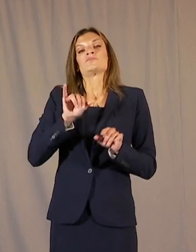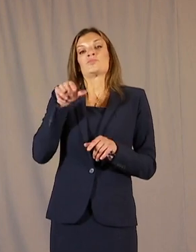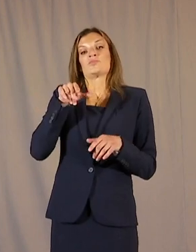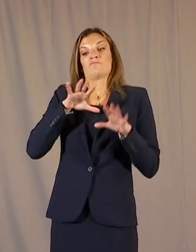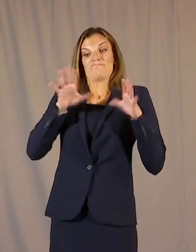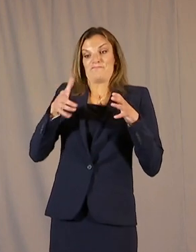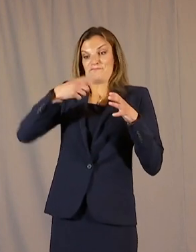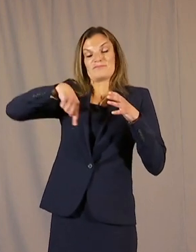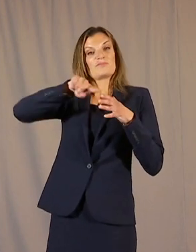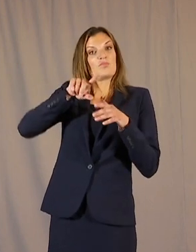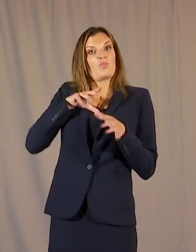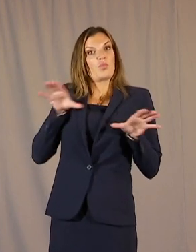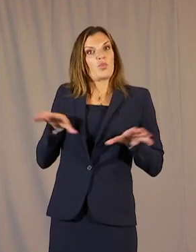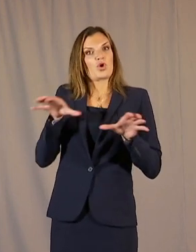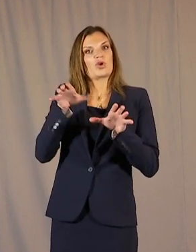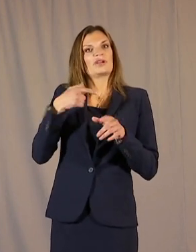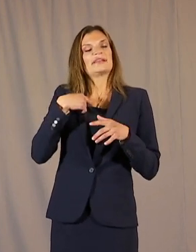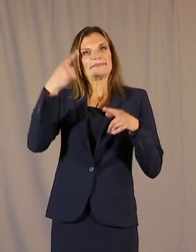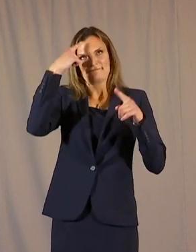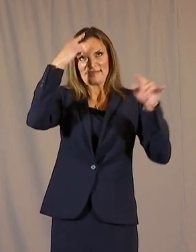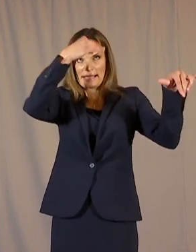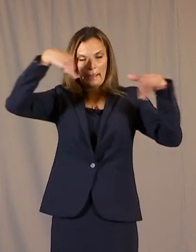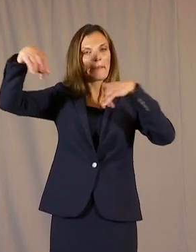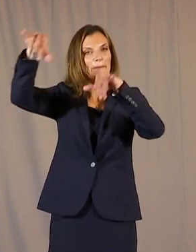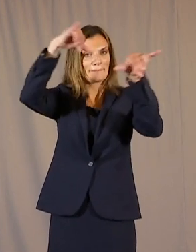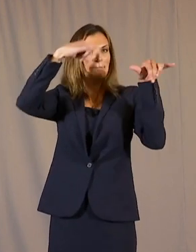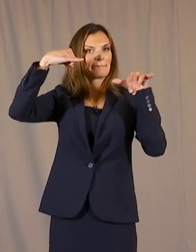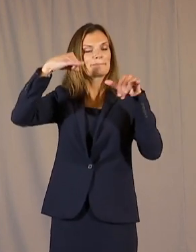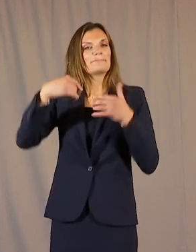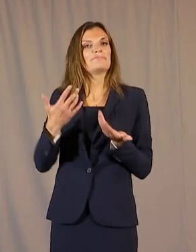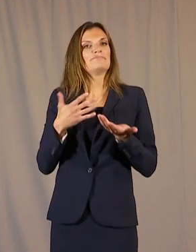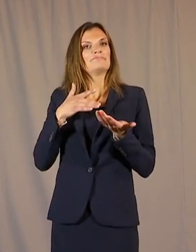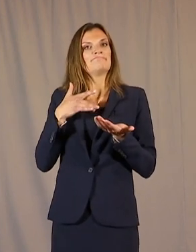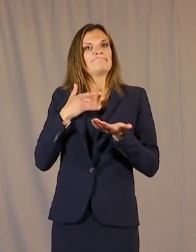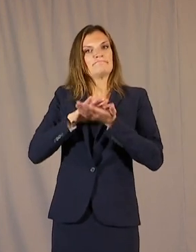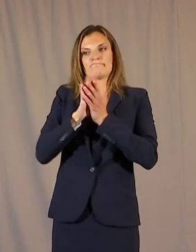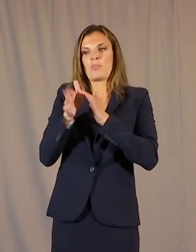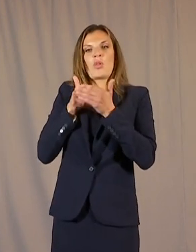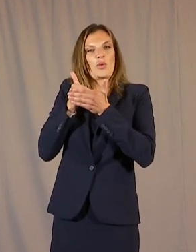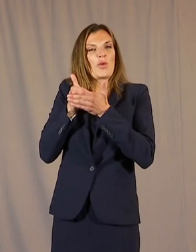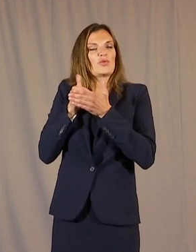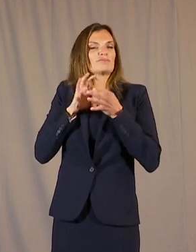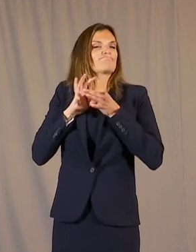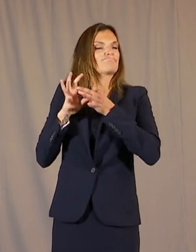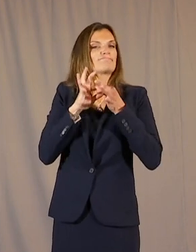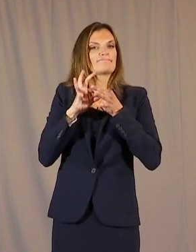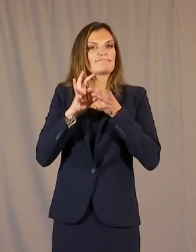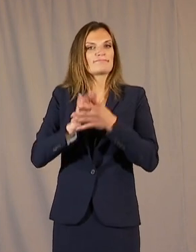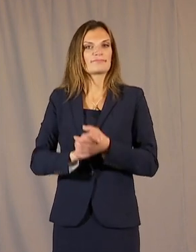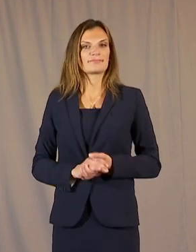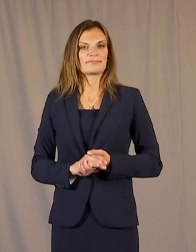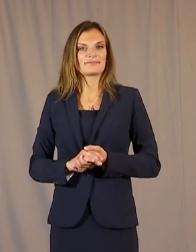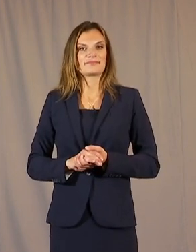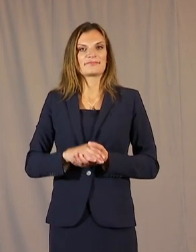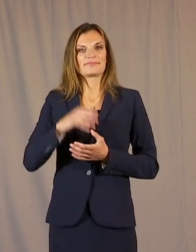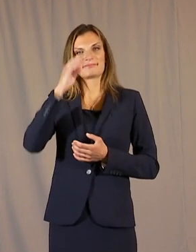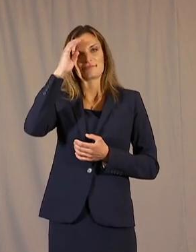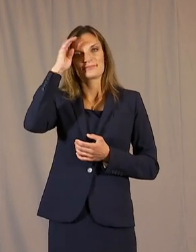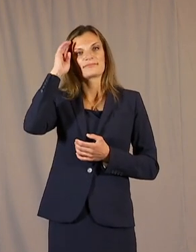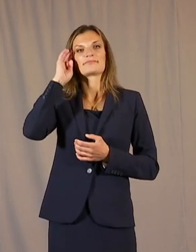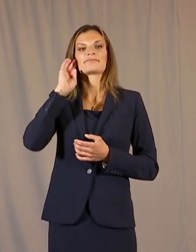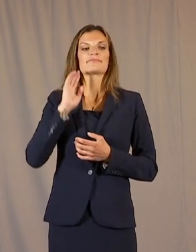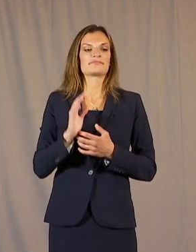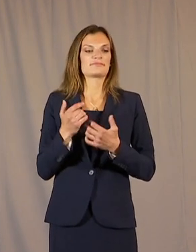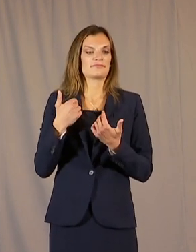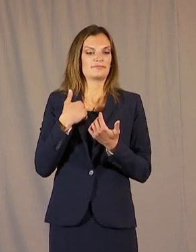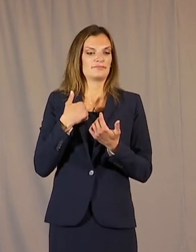work was very important, and it built camaraderie and amongst the members. I think it's probably,